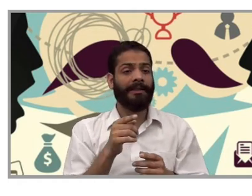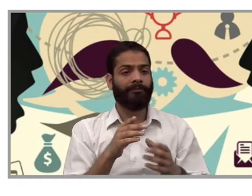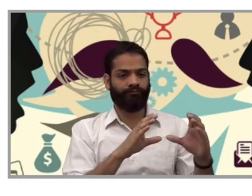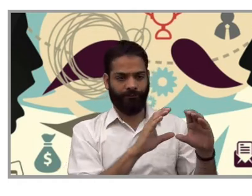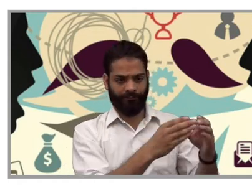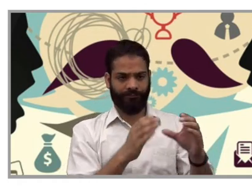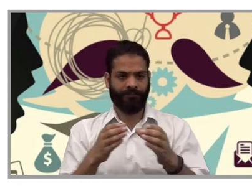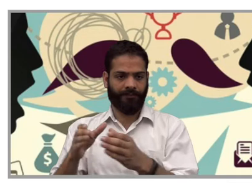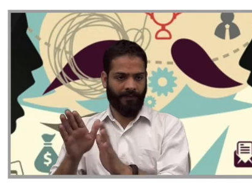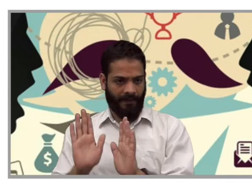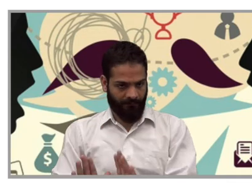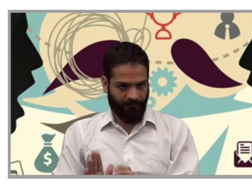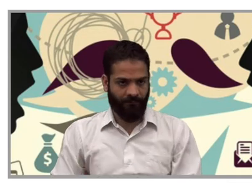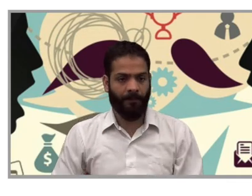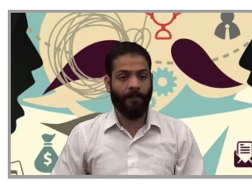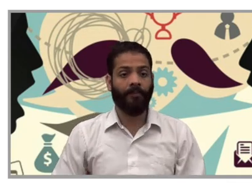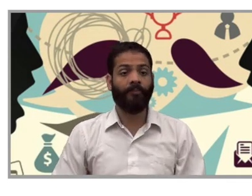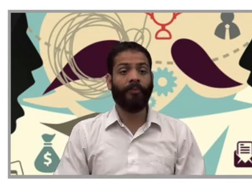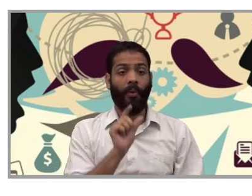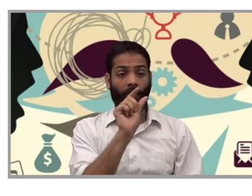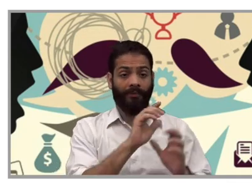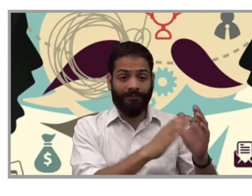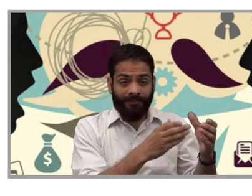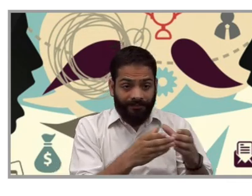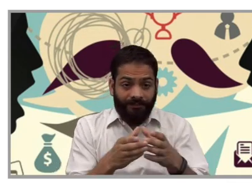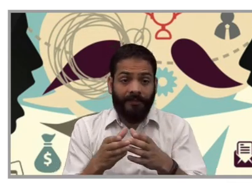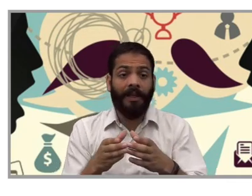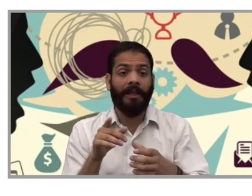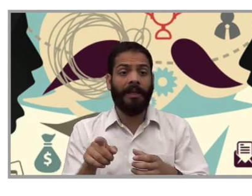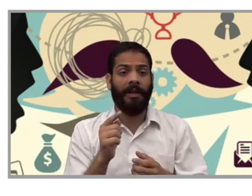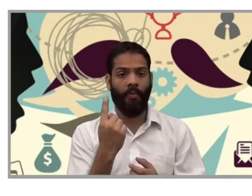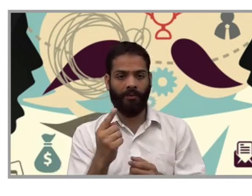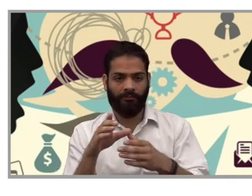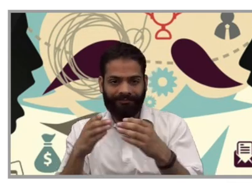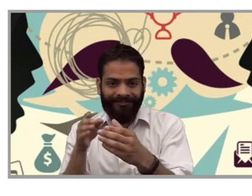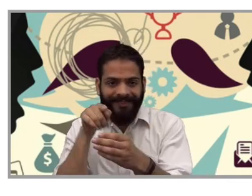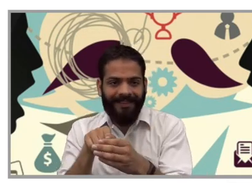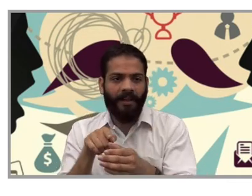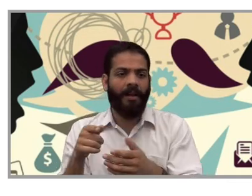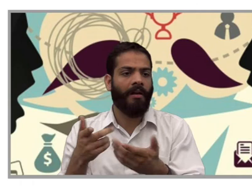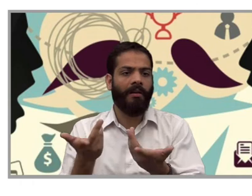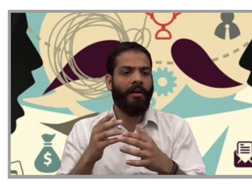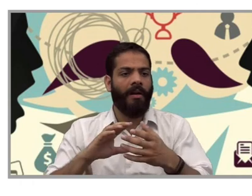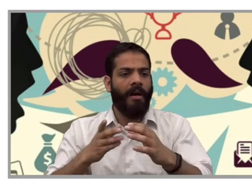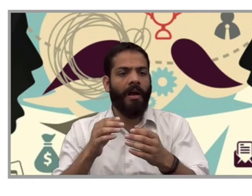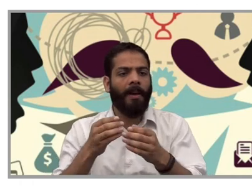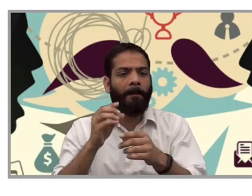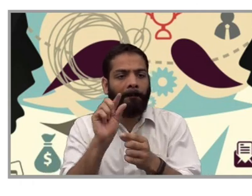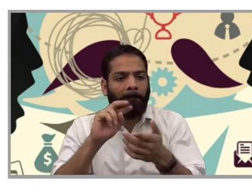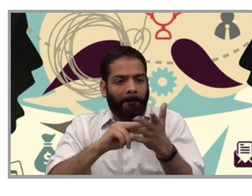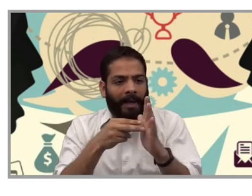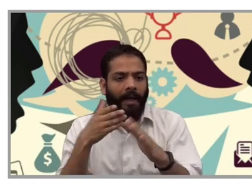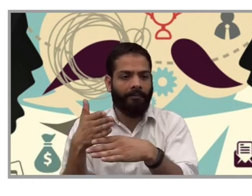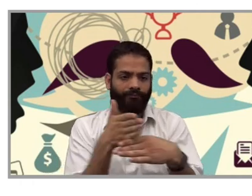On the basis of these differences, these signs can be grouped together into word classes where each class